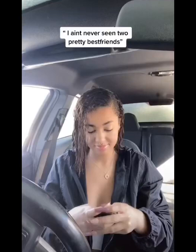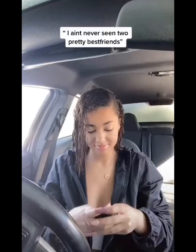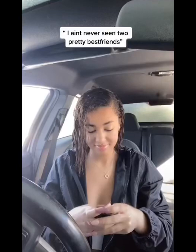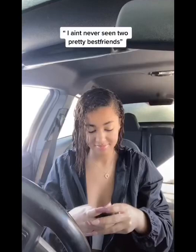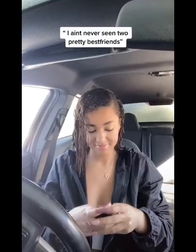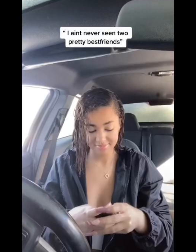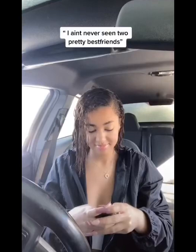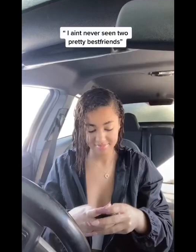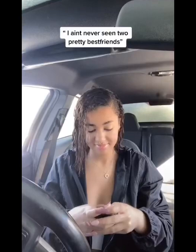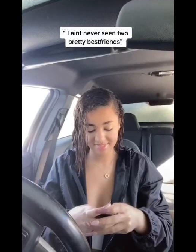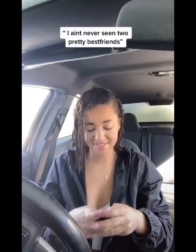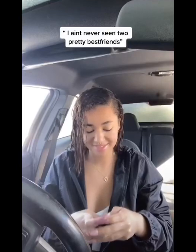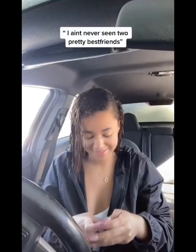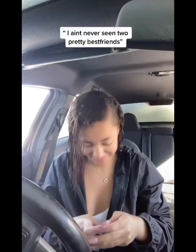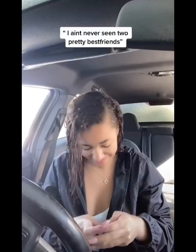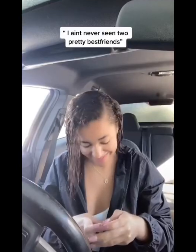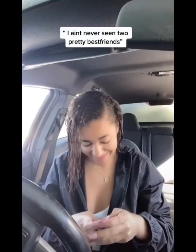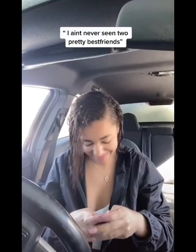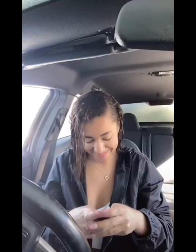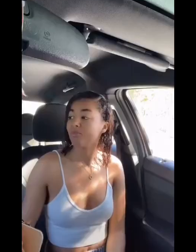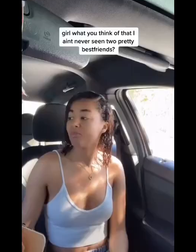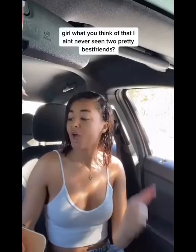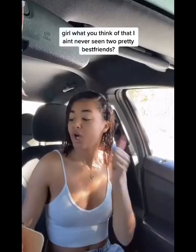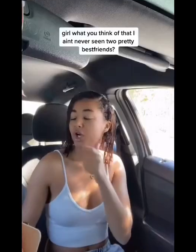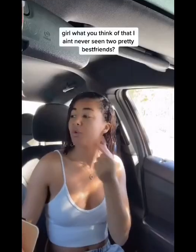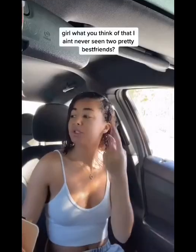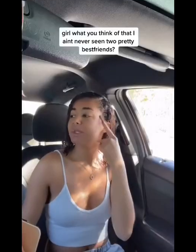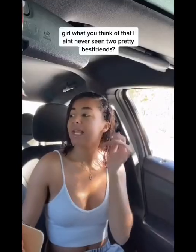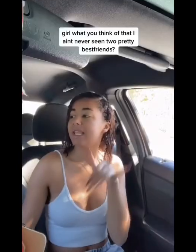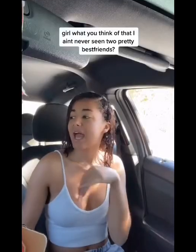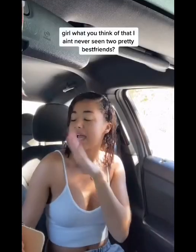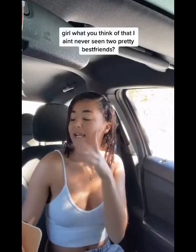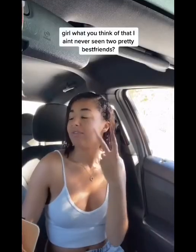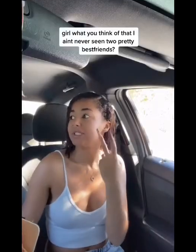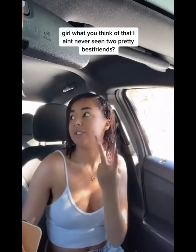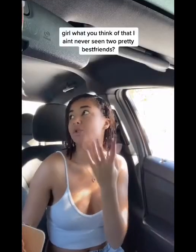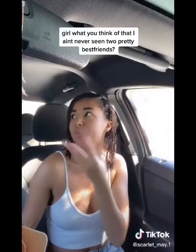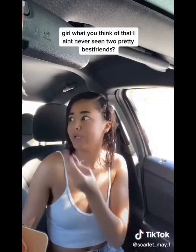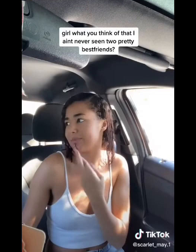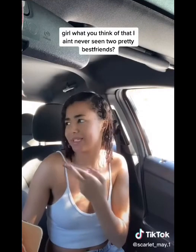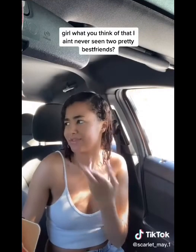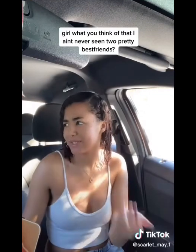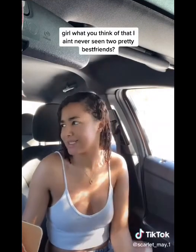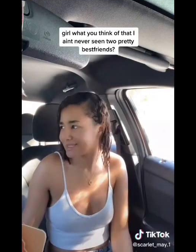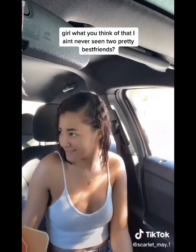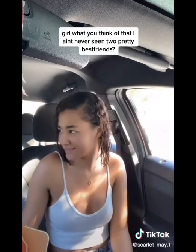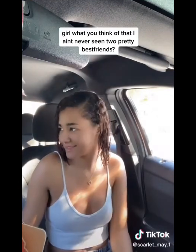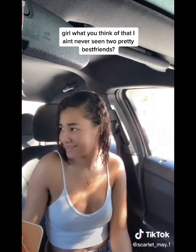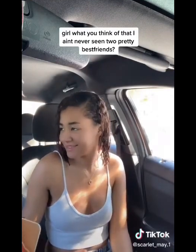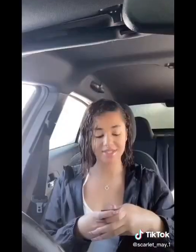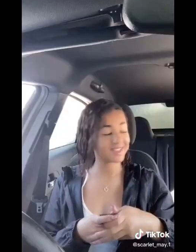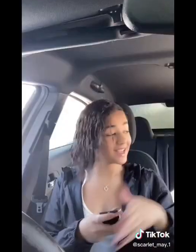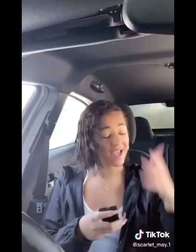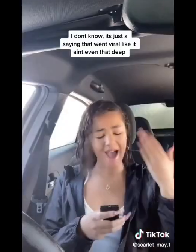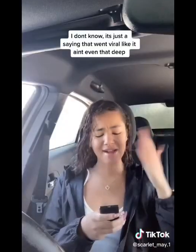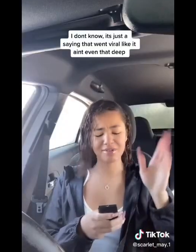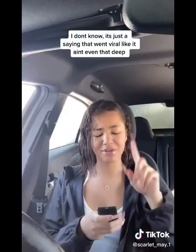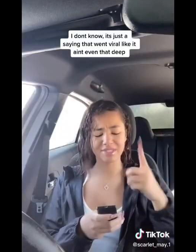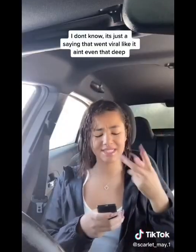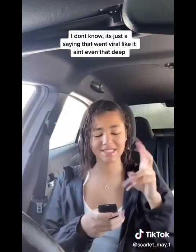I ain't never seen two pretty best friends. Girl, what you think of that? I ain't never seen two pretty best friends. I don't know. It's just a saying